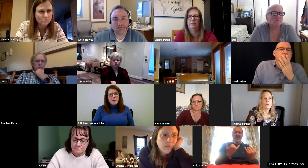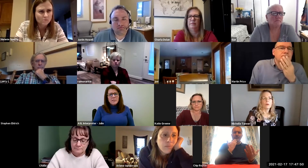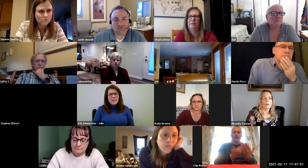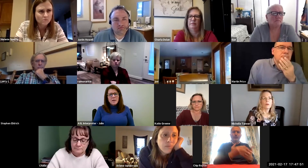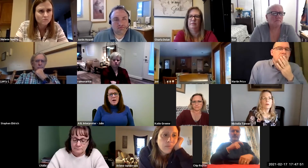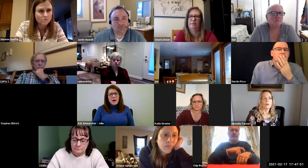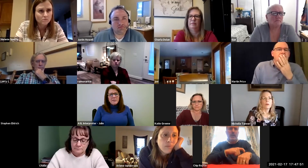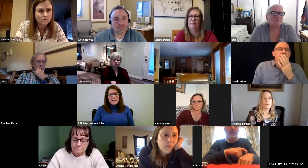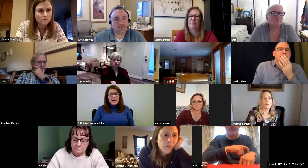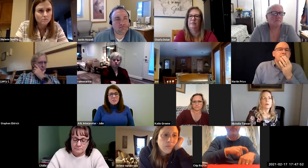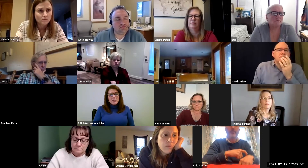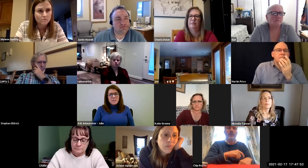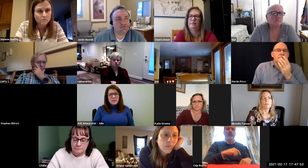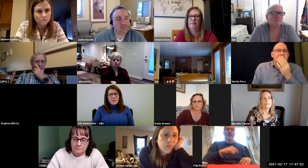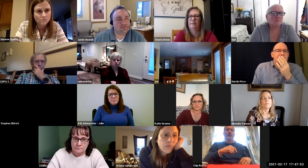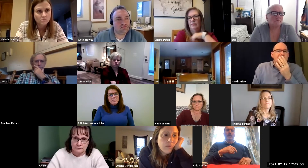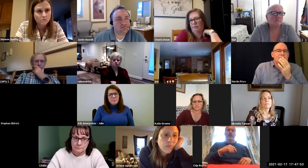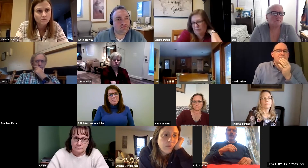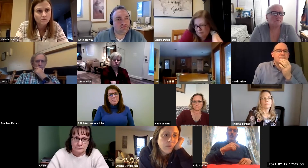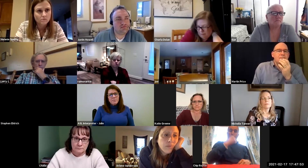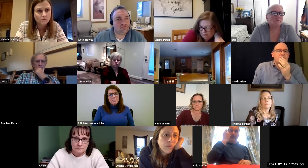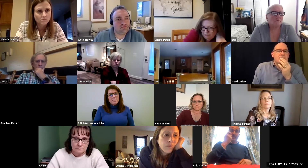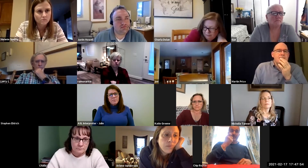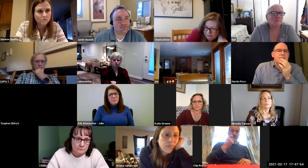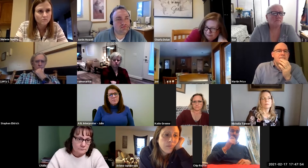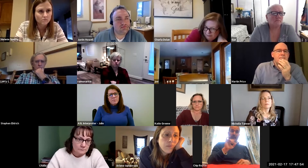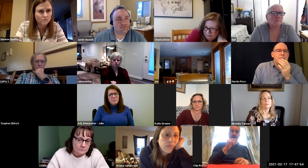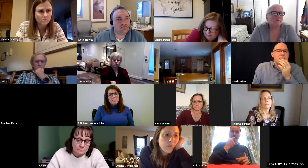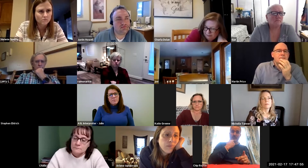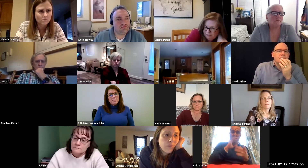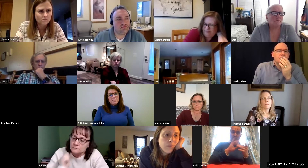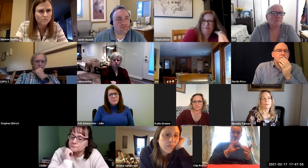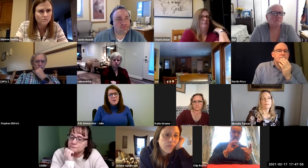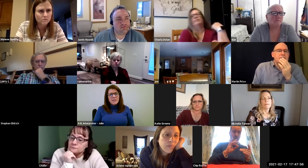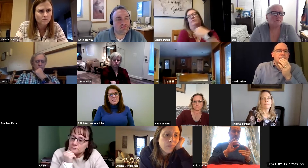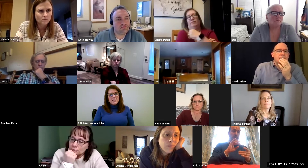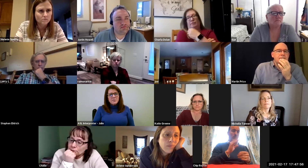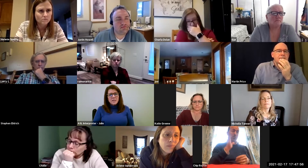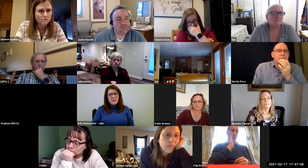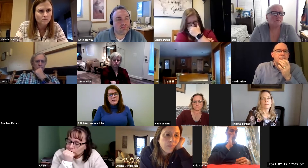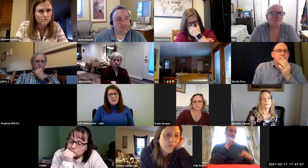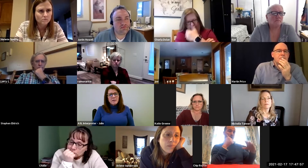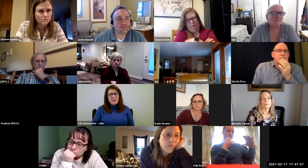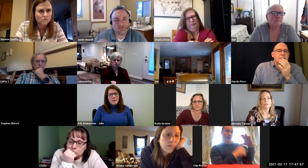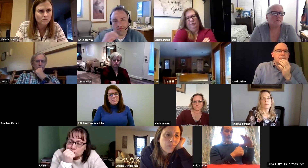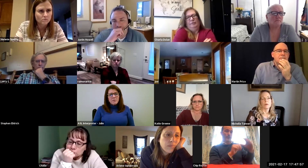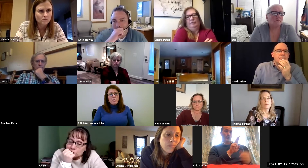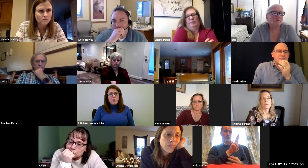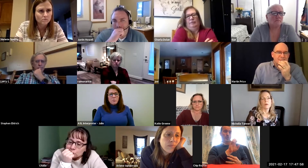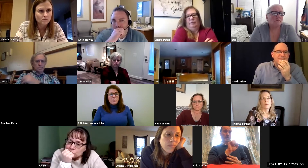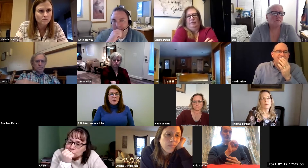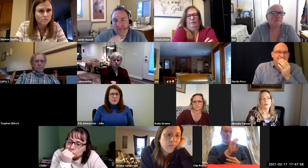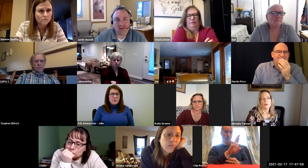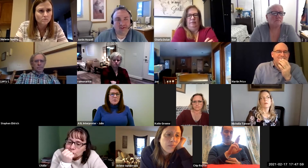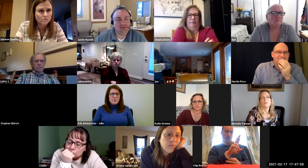Just a comment. I feel like now is a good time. Because like you said,